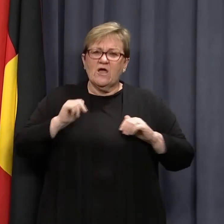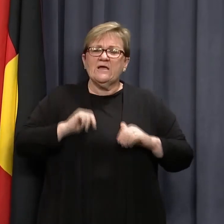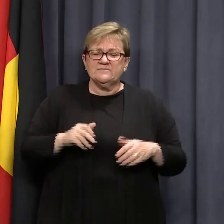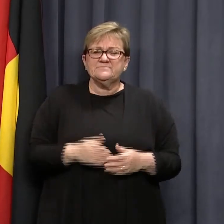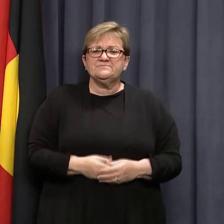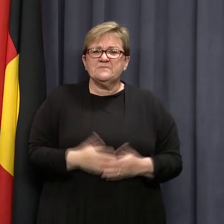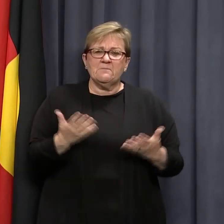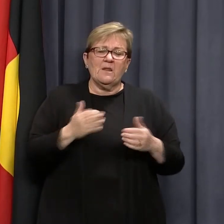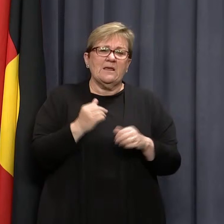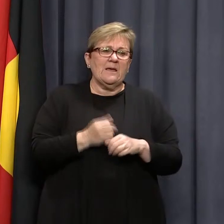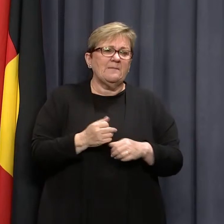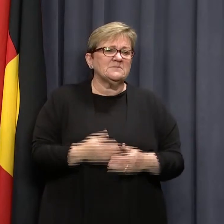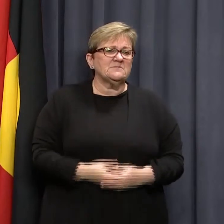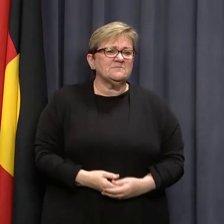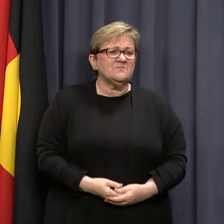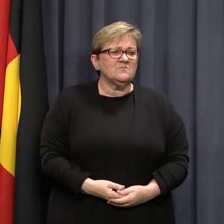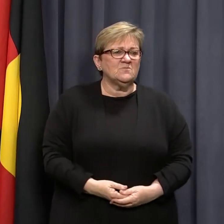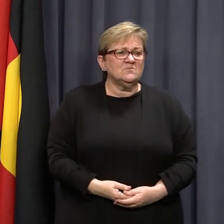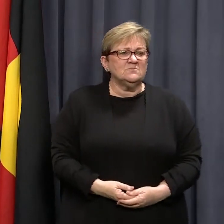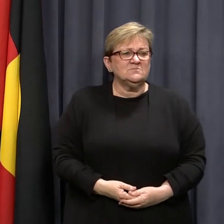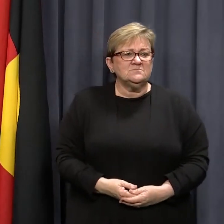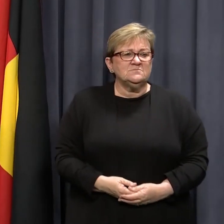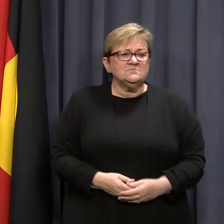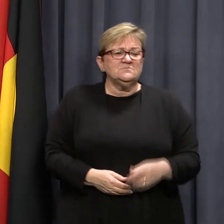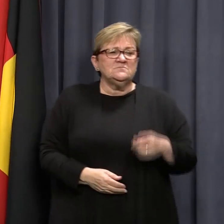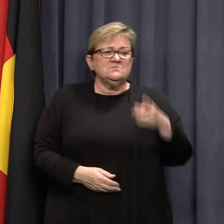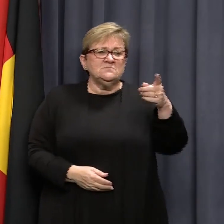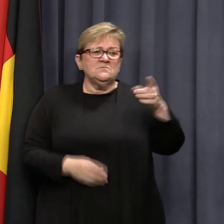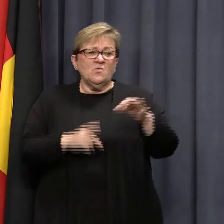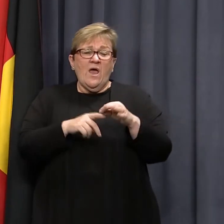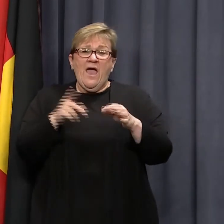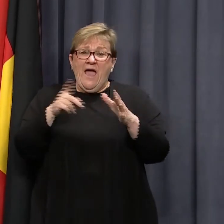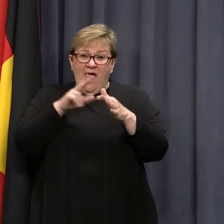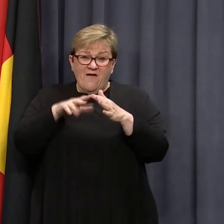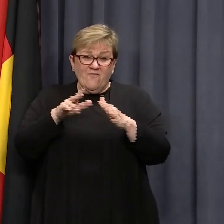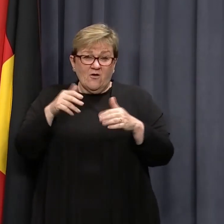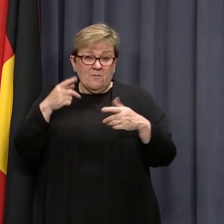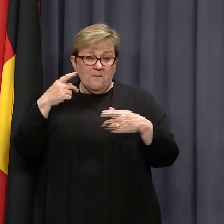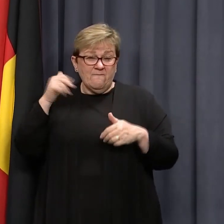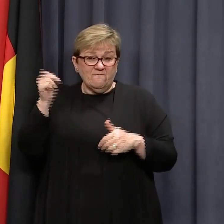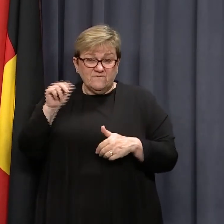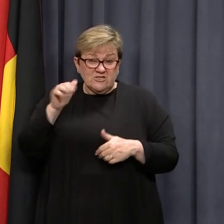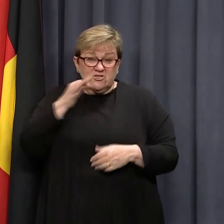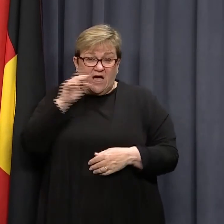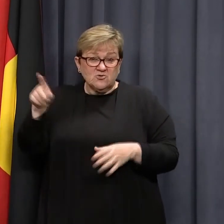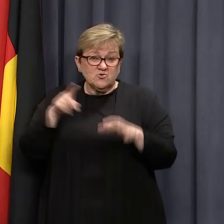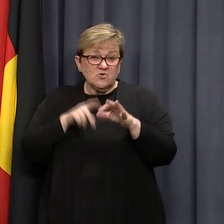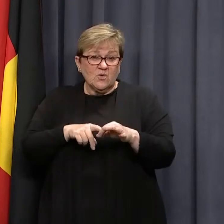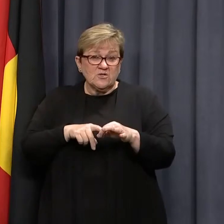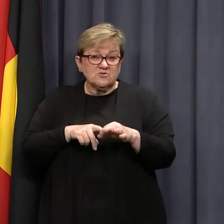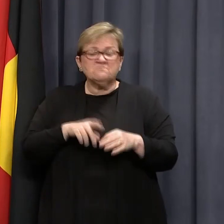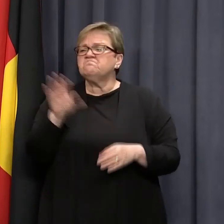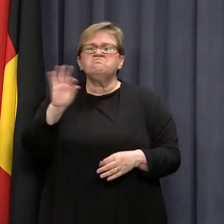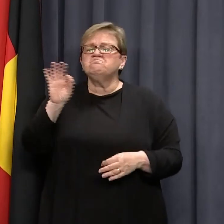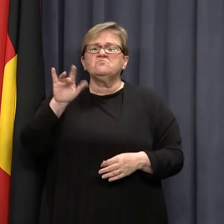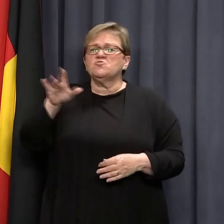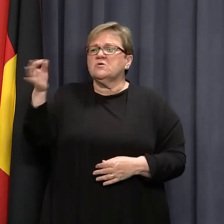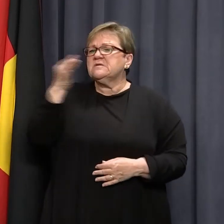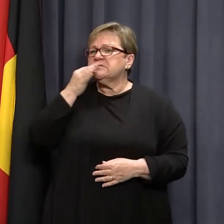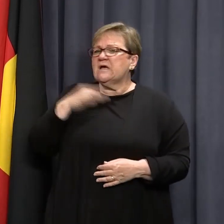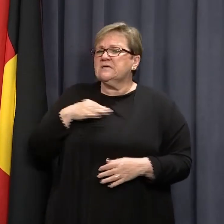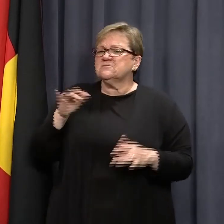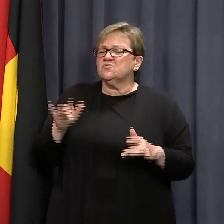and play games. So you haven't specifically been asked that question though at this stage by the AFL? I haven't been approached about